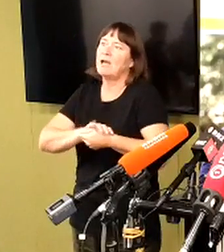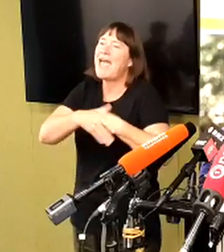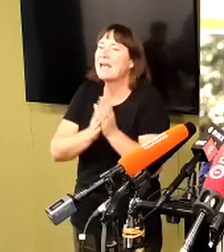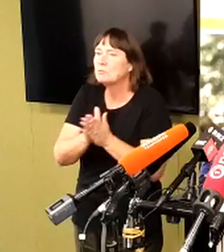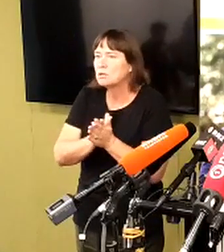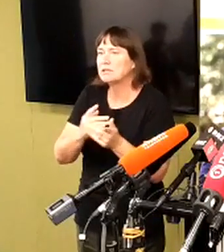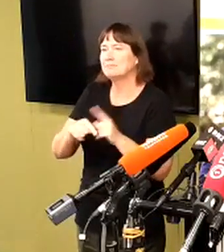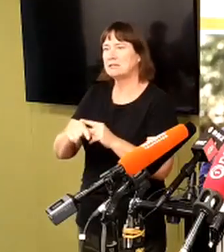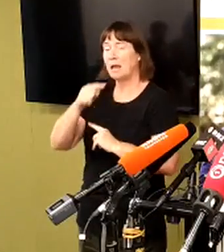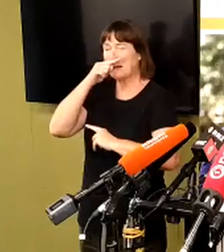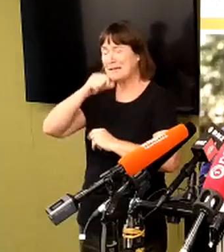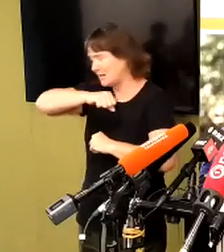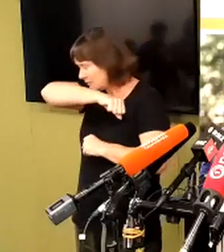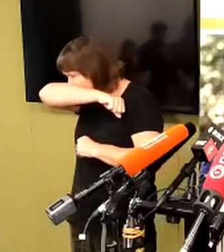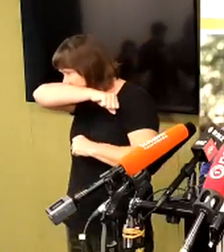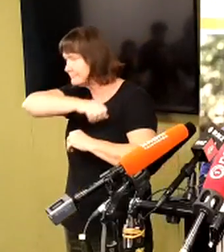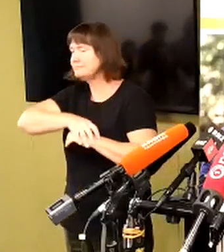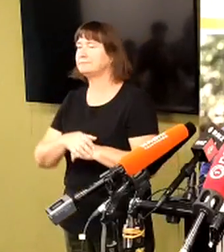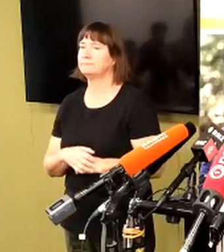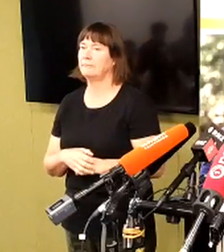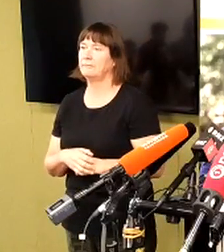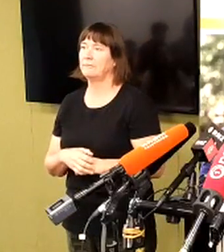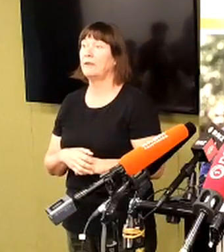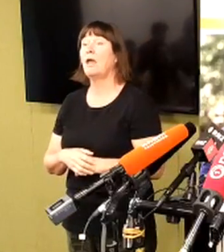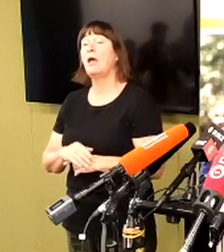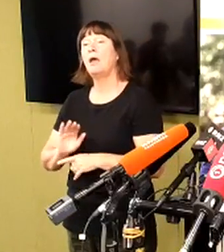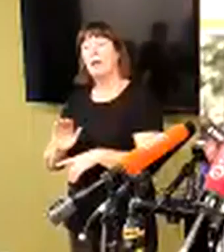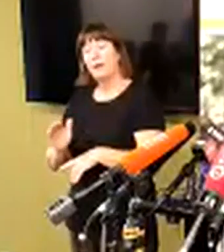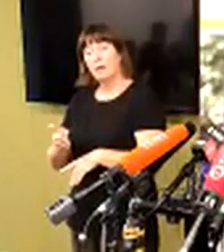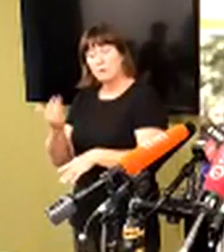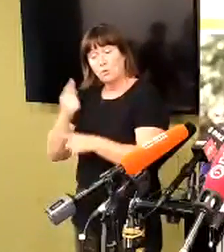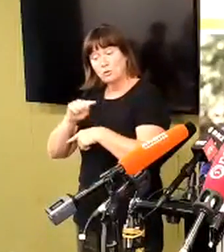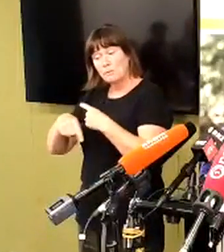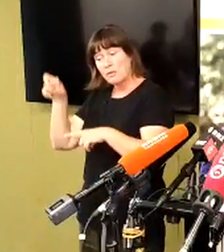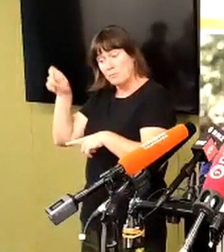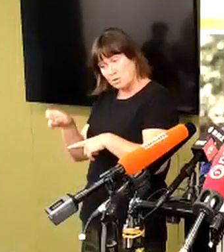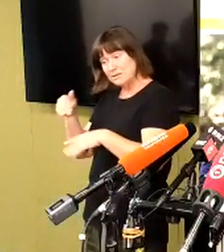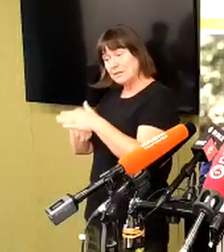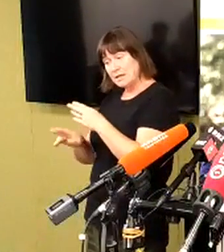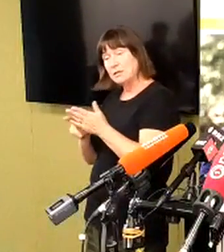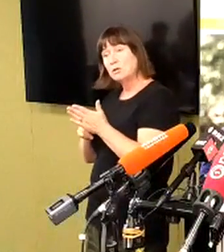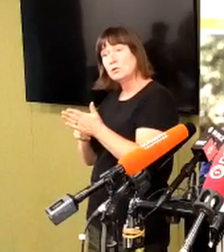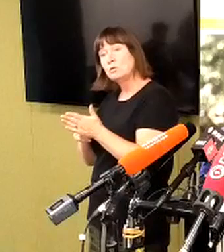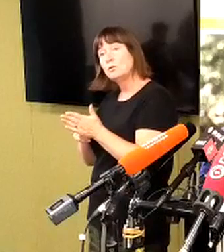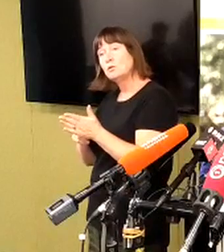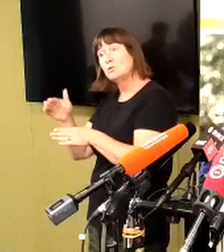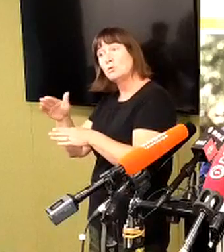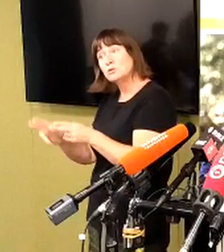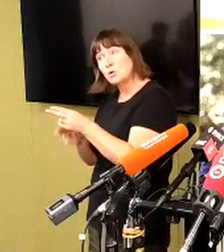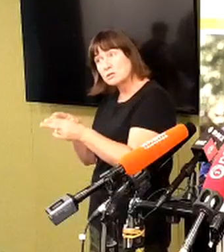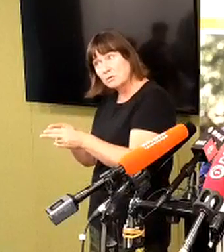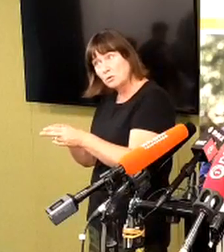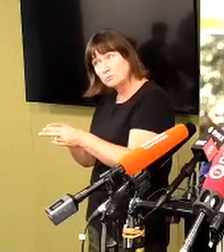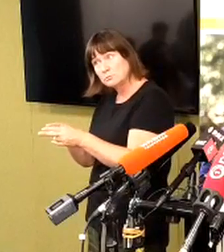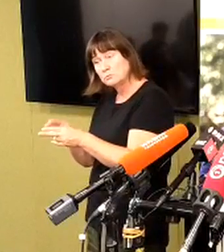the person who had been admitted earlier to North Shore Hospital after she returned from her